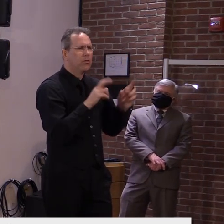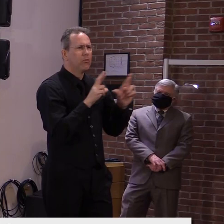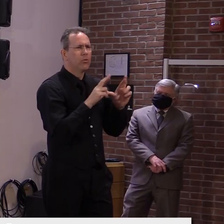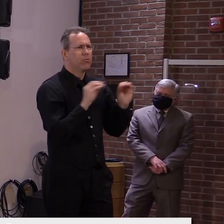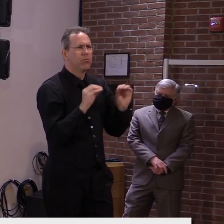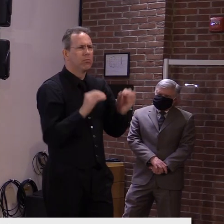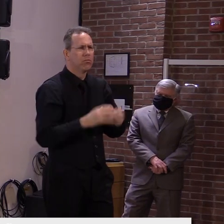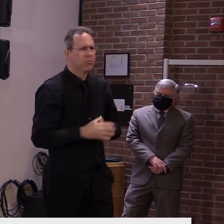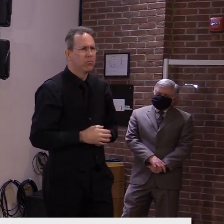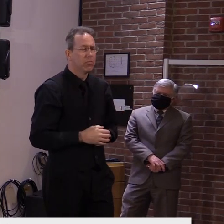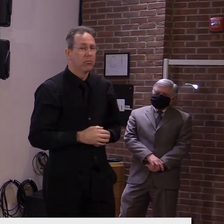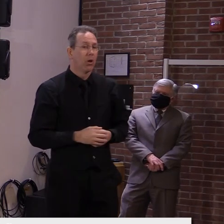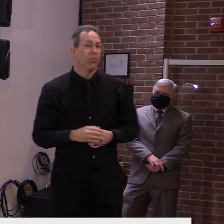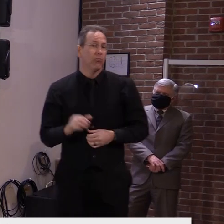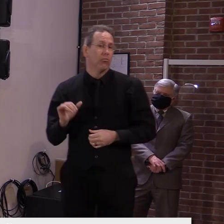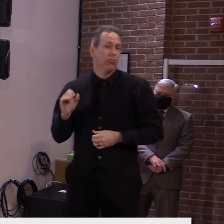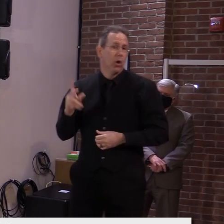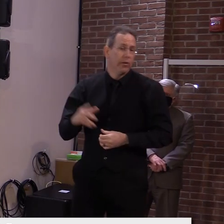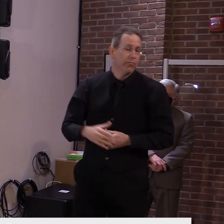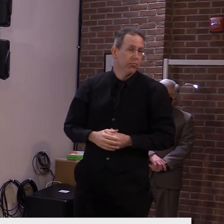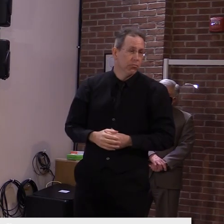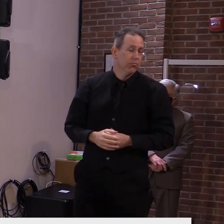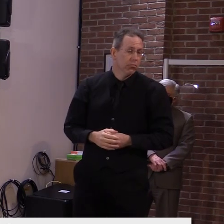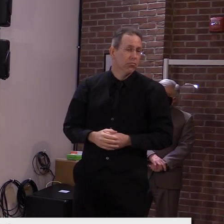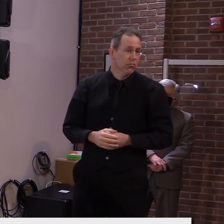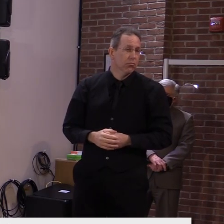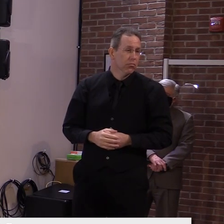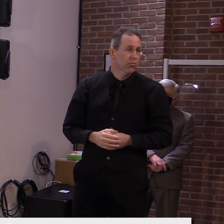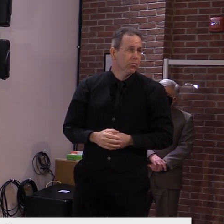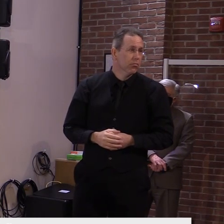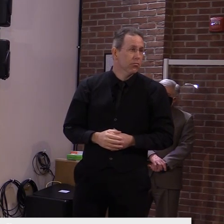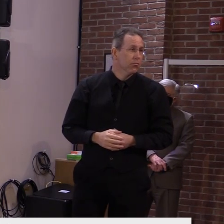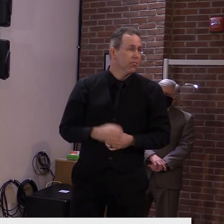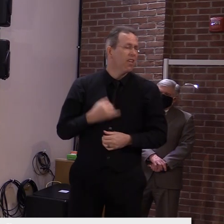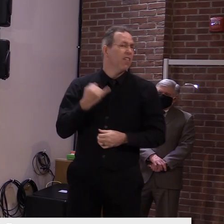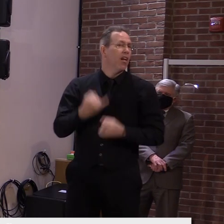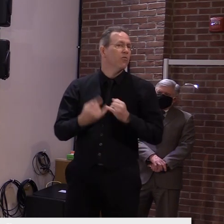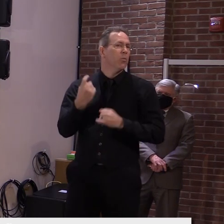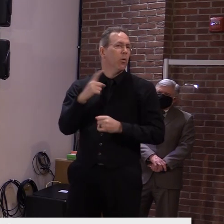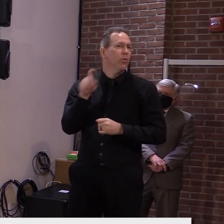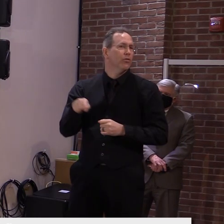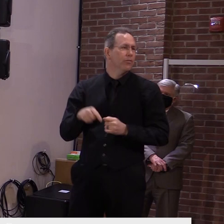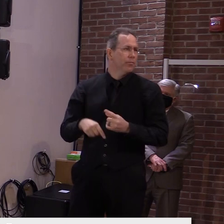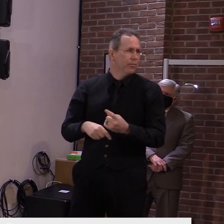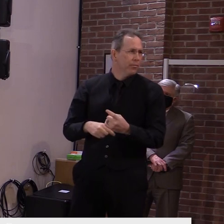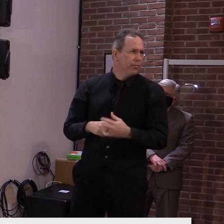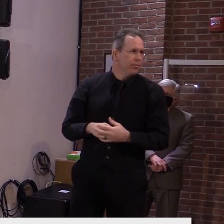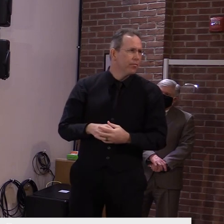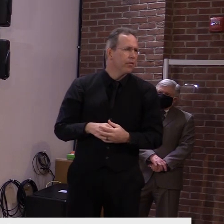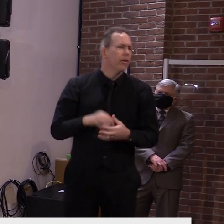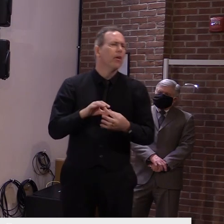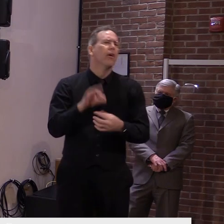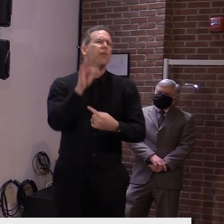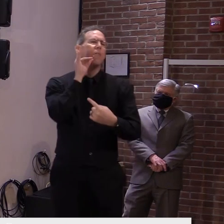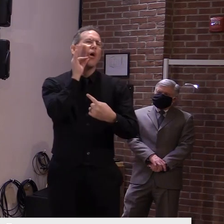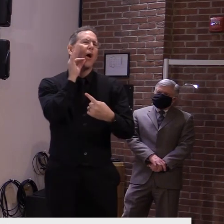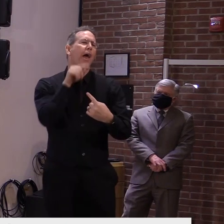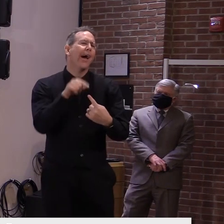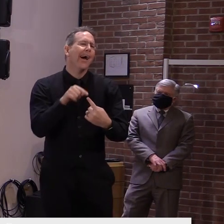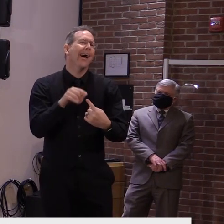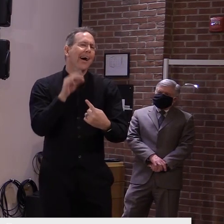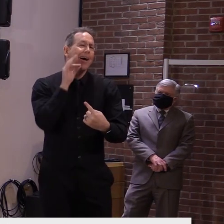Okay. And lastly, I don't think you mentioned how you voted on the marijuana issue on Tuesday, and